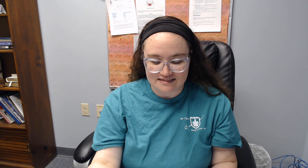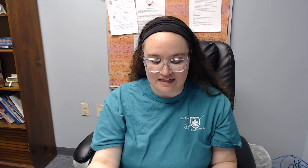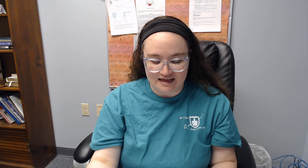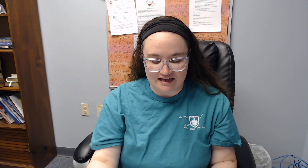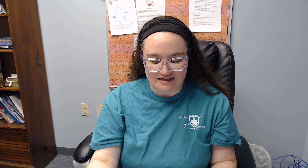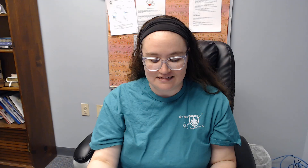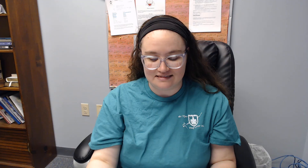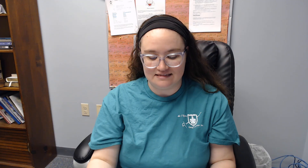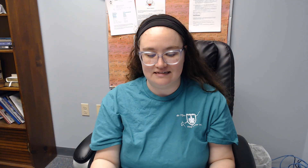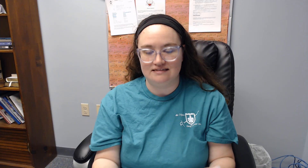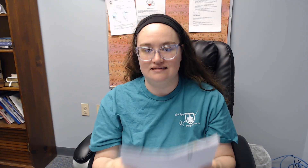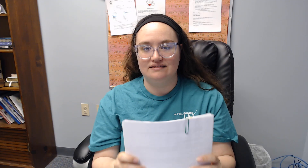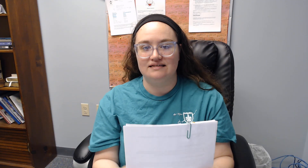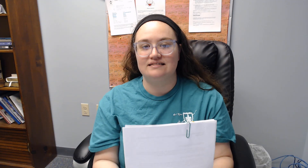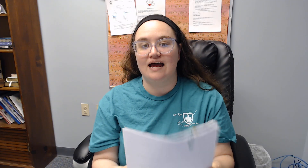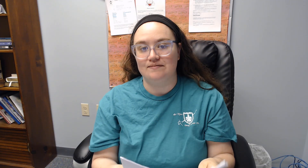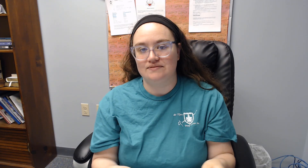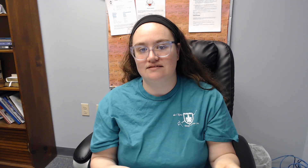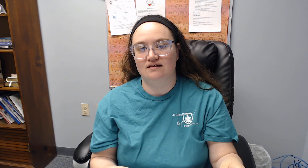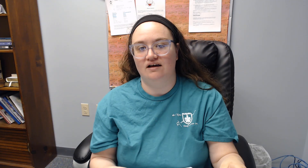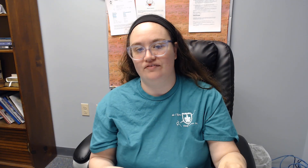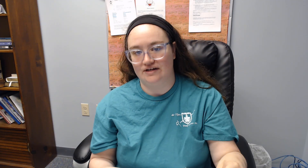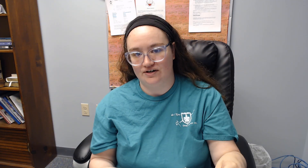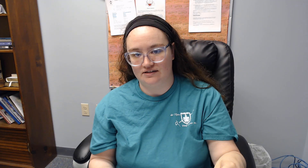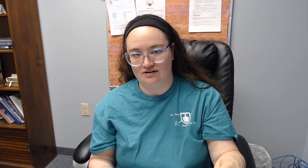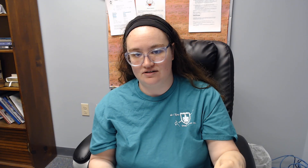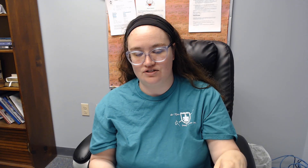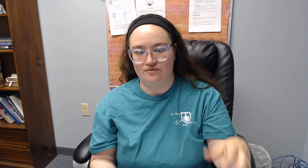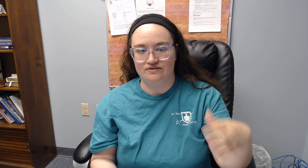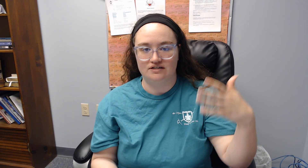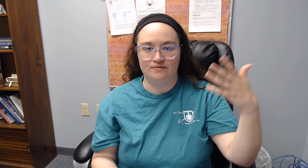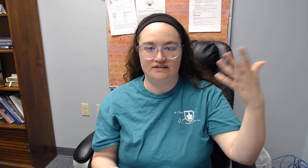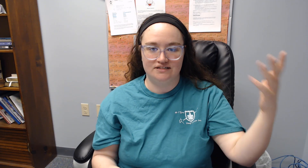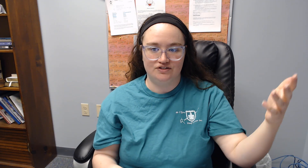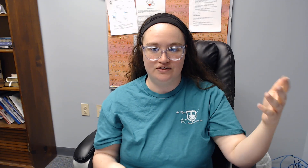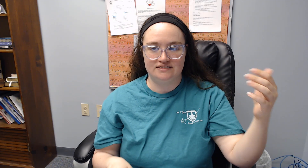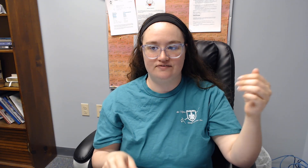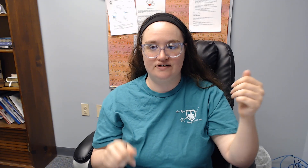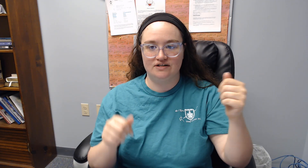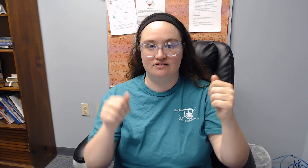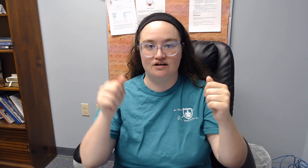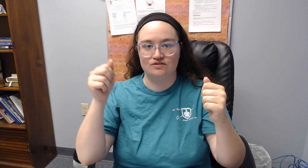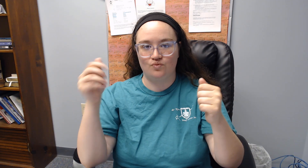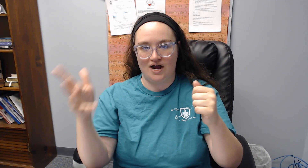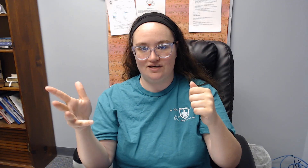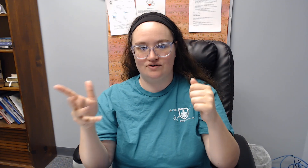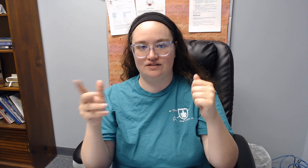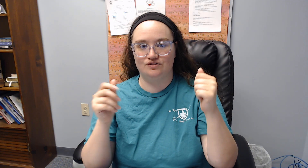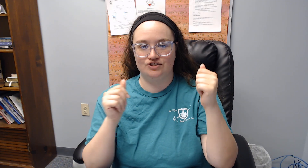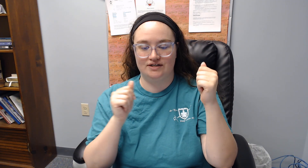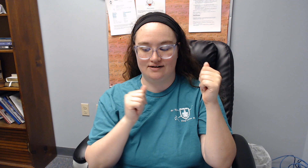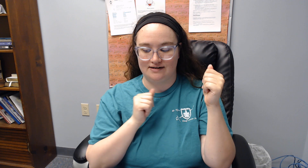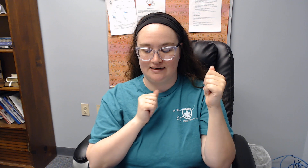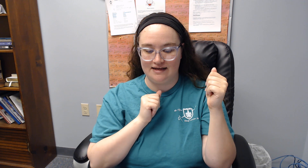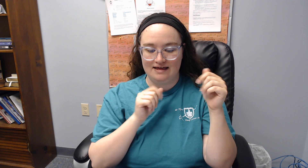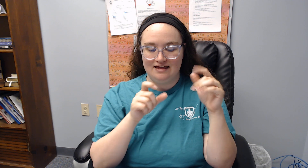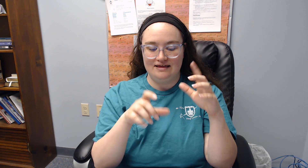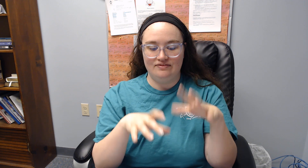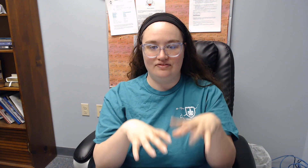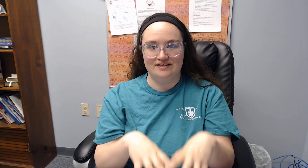thing is the types of hearing loss. So we talked about the degrees of hearing loss, why you can lose your hearing. This